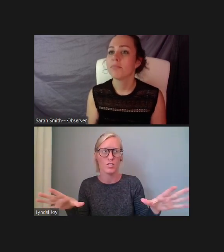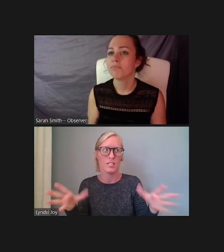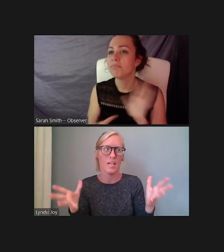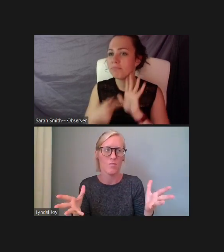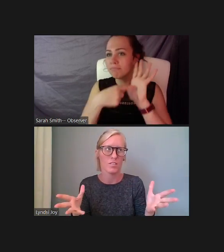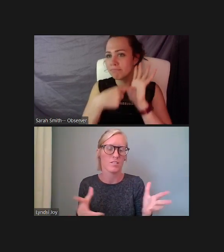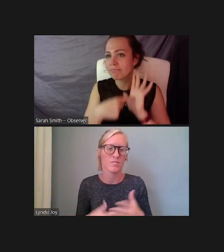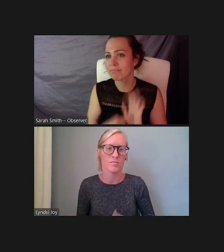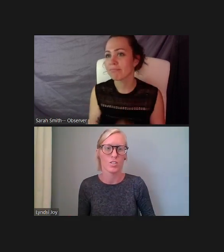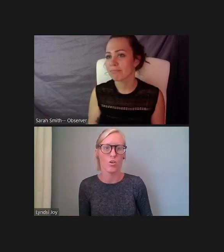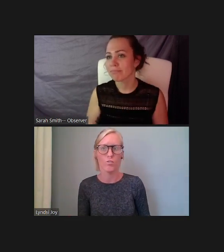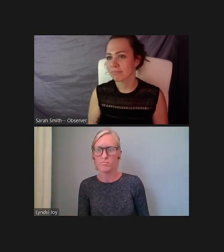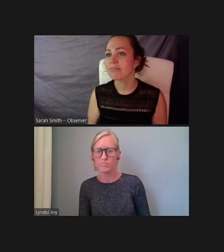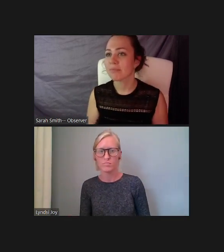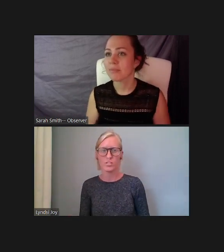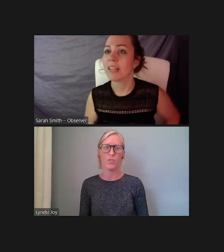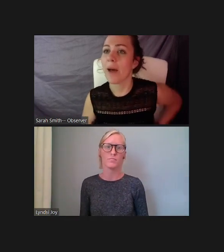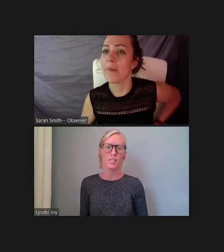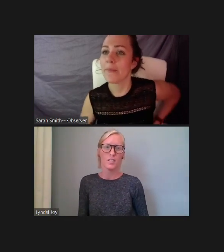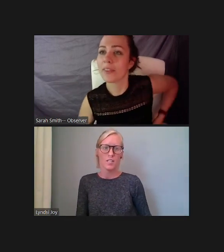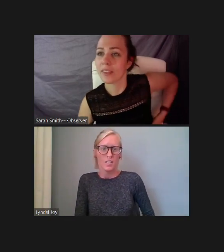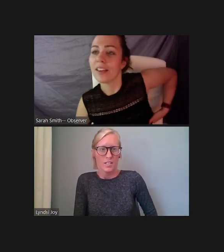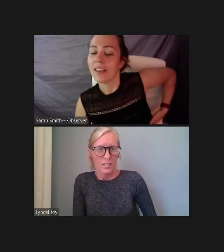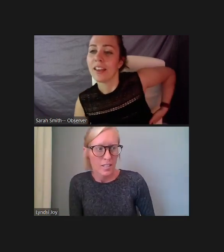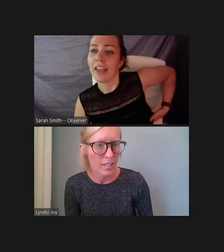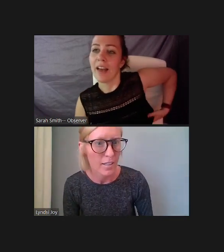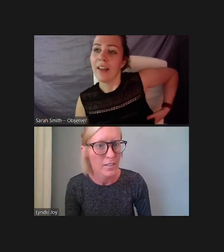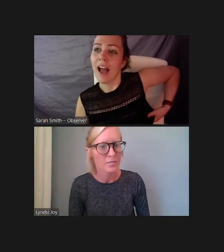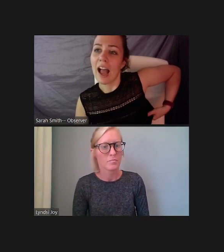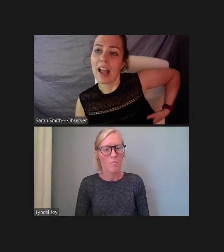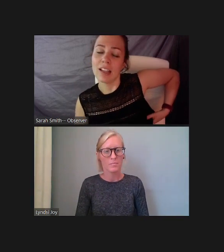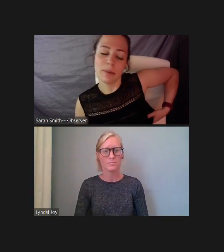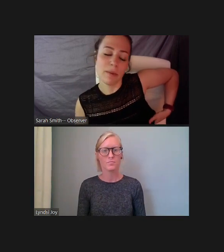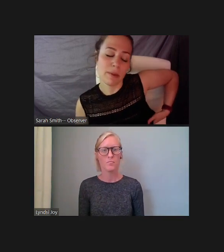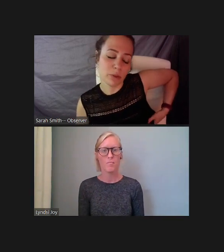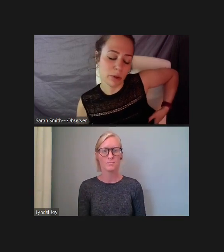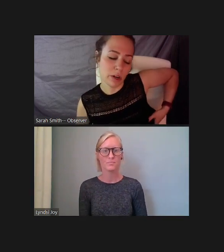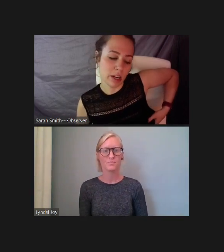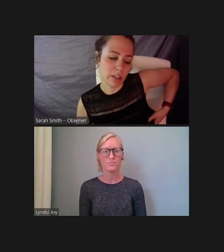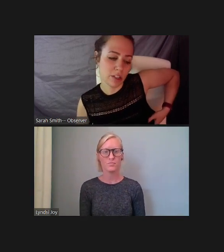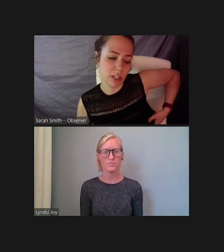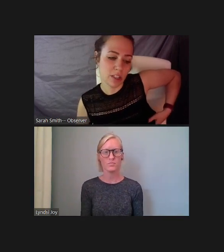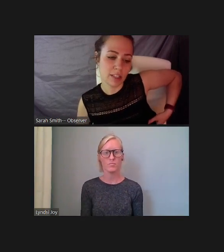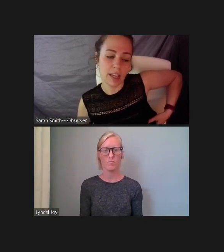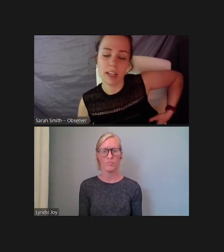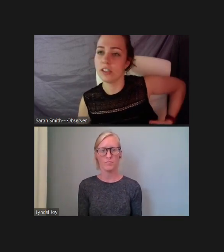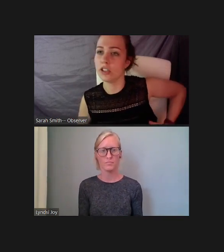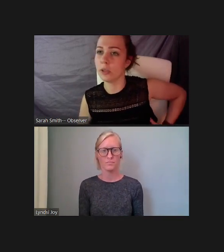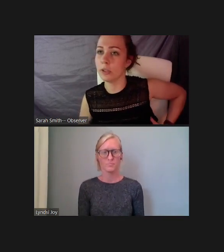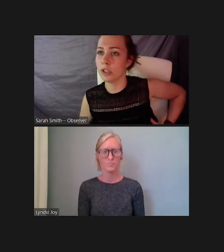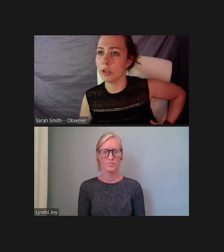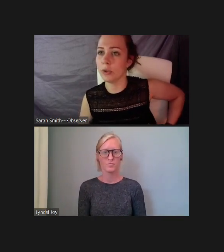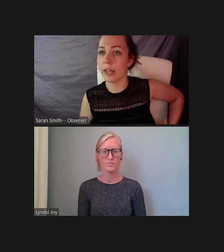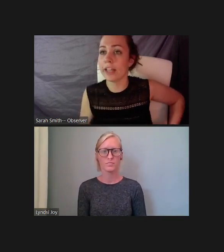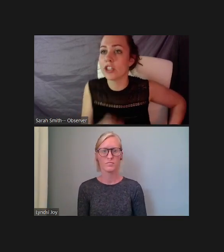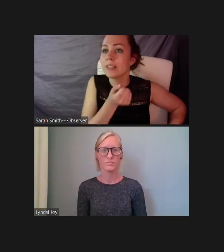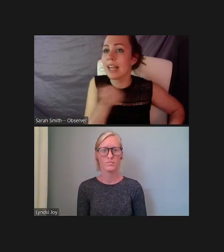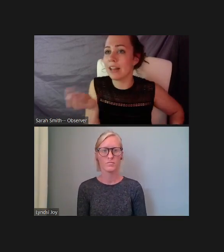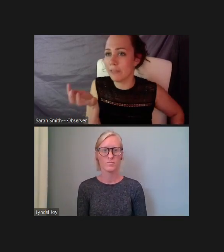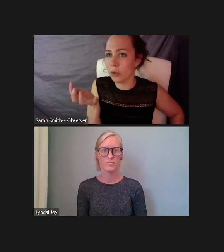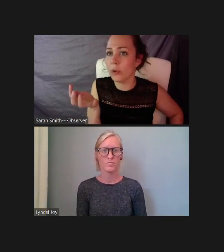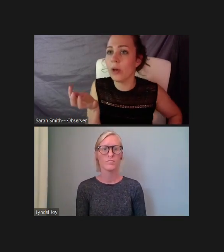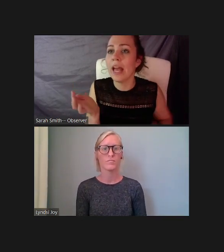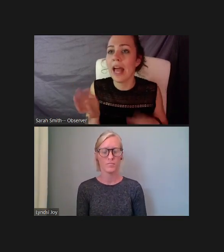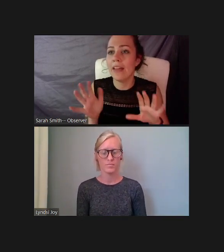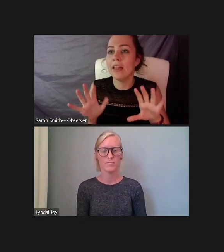different countries. Like that was the goal. So. Yeah. I asked my mentor, and she said she would do like she would